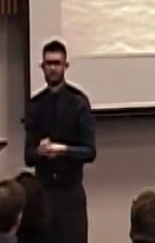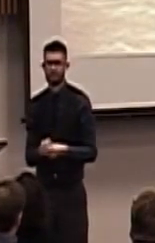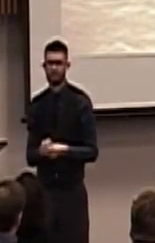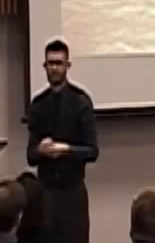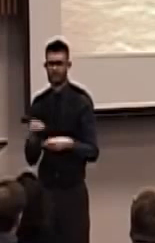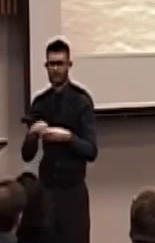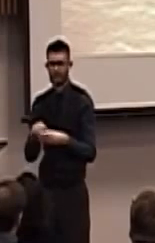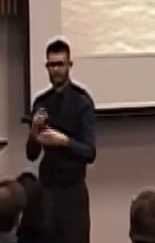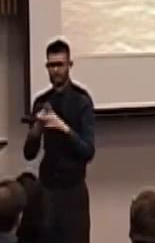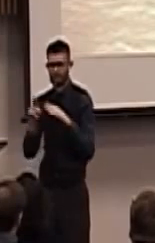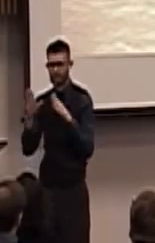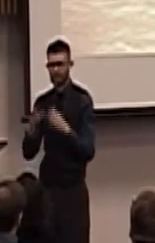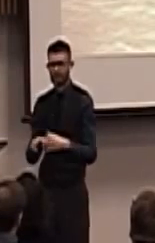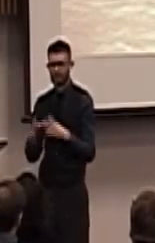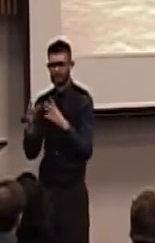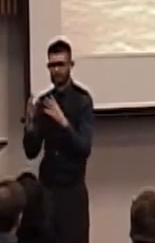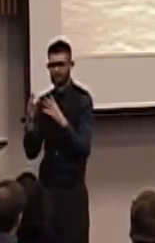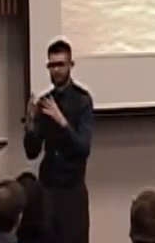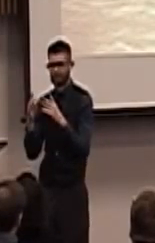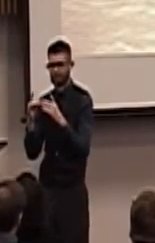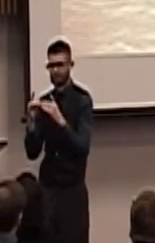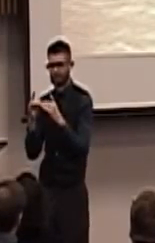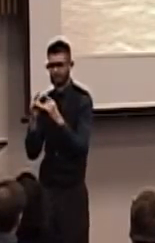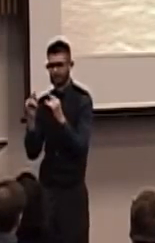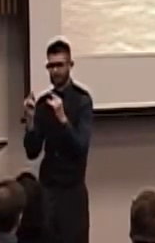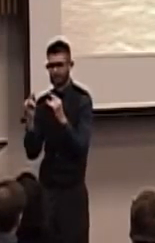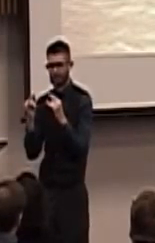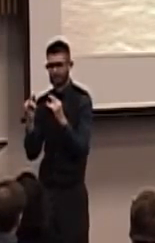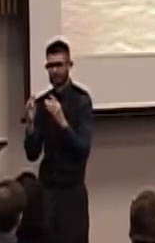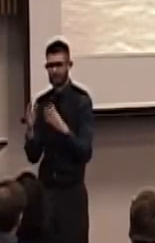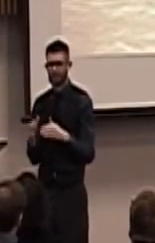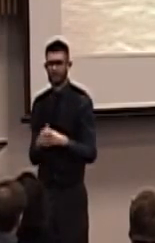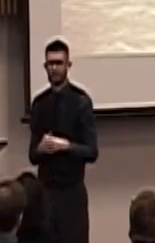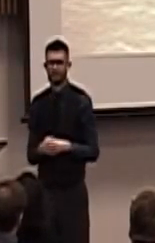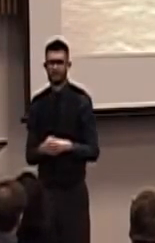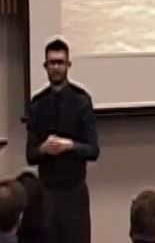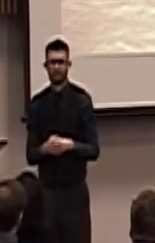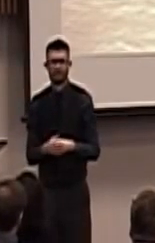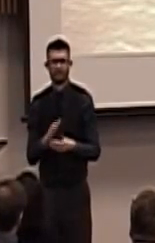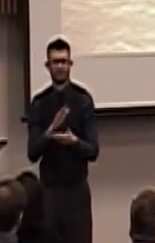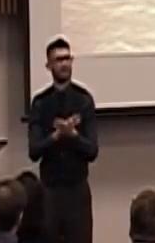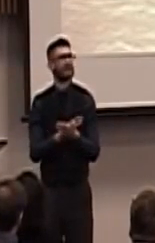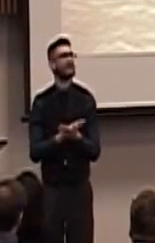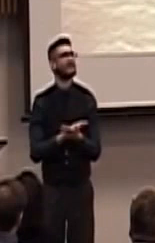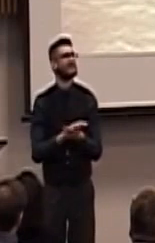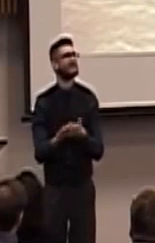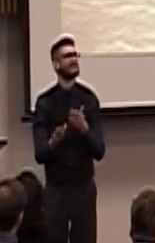the refugee camps. Nice air-conditioned buildings,